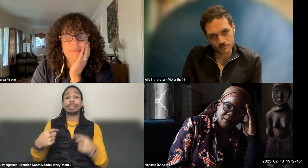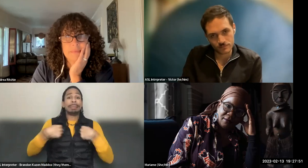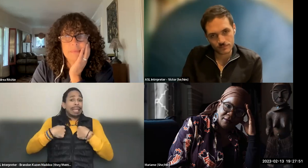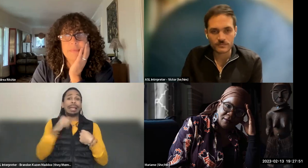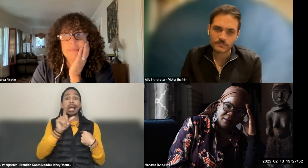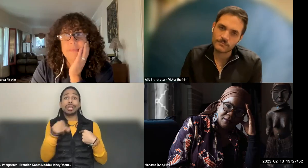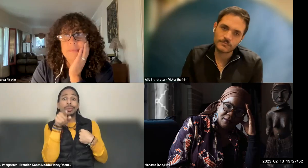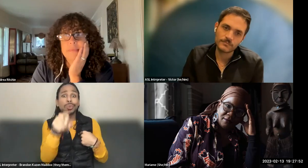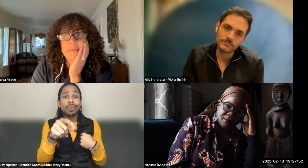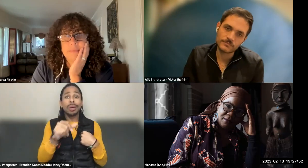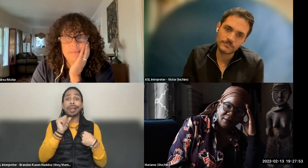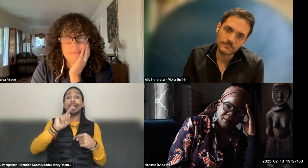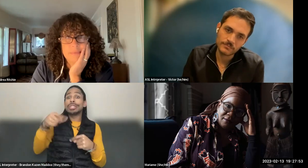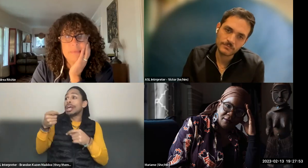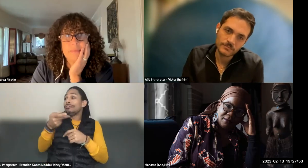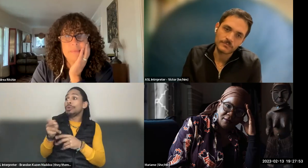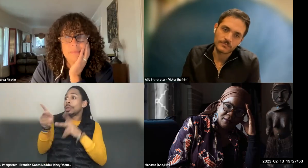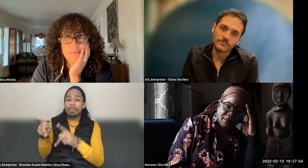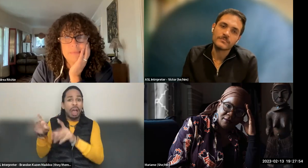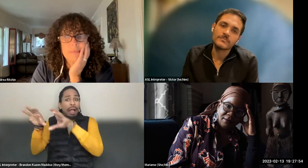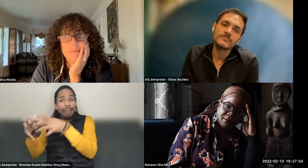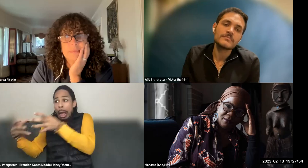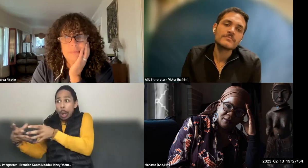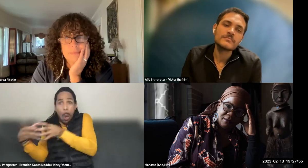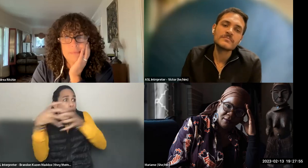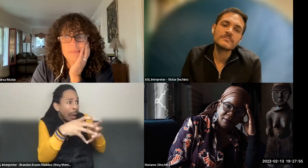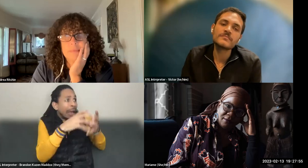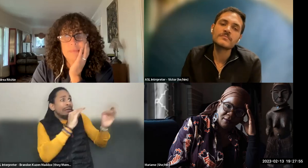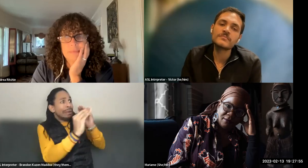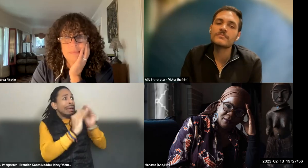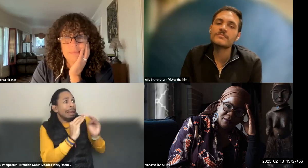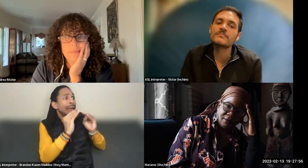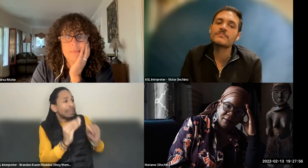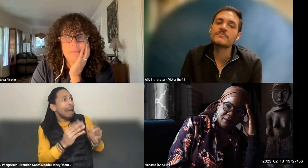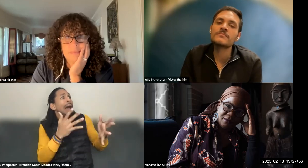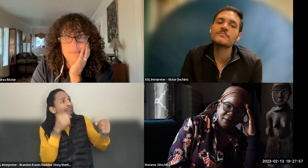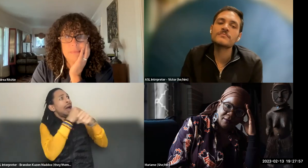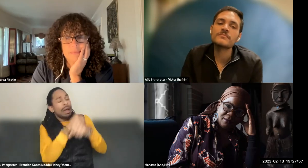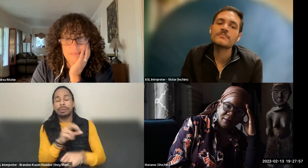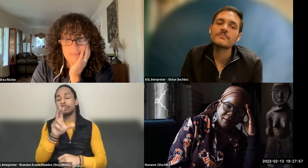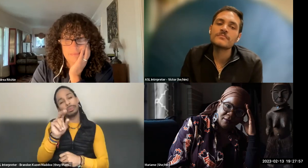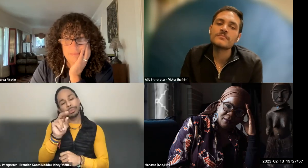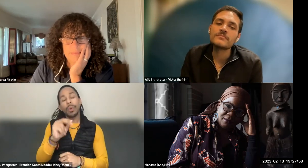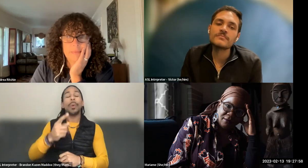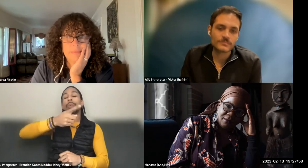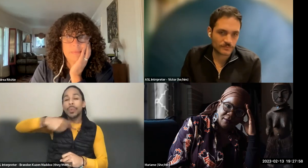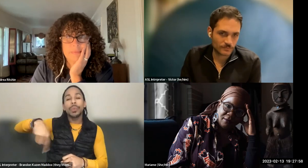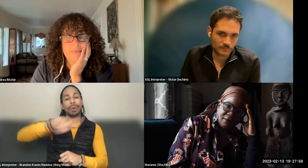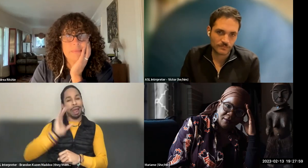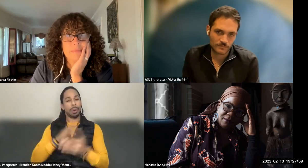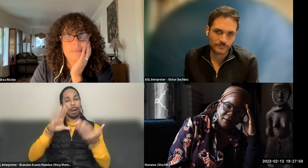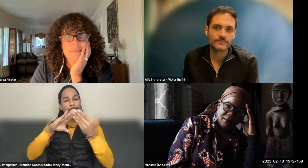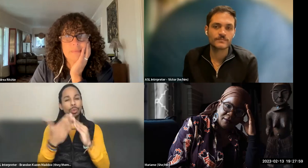side doing all the heavy lifting, all the work, all the sacrificing for everybody else. We must do it as a community, as a